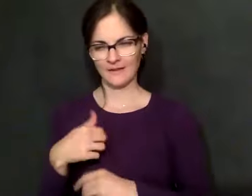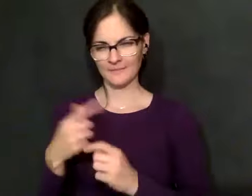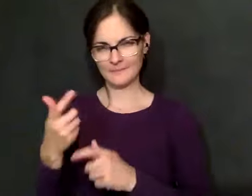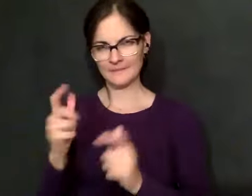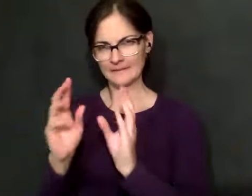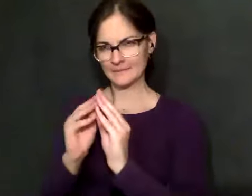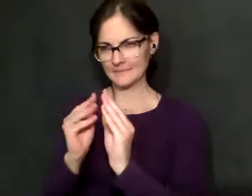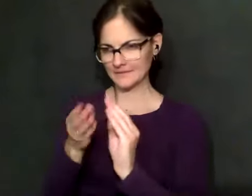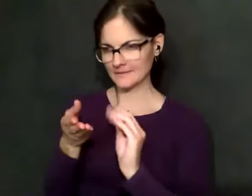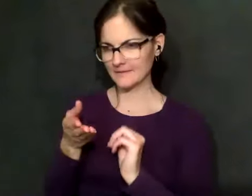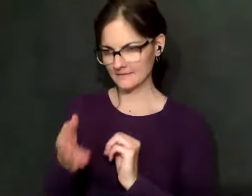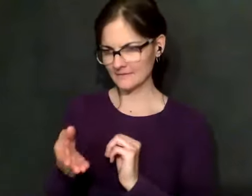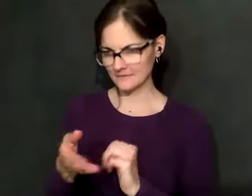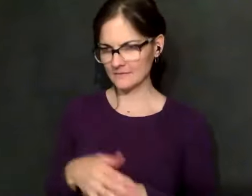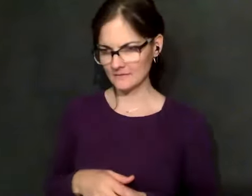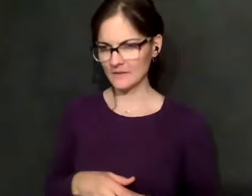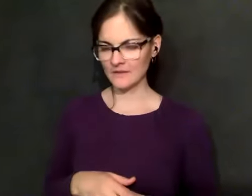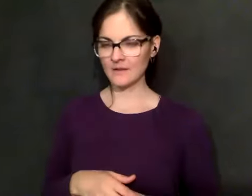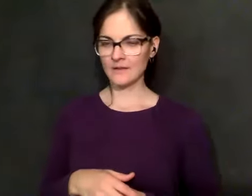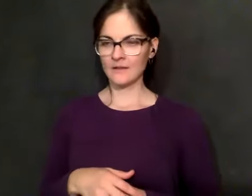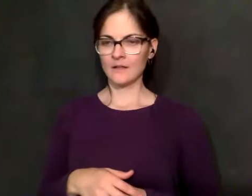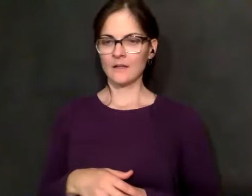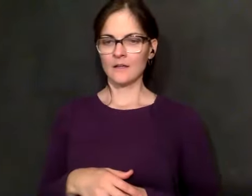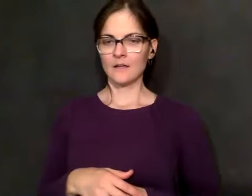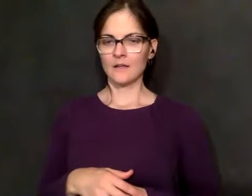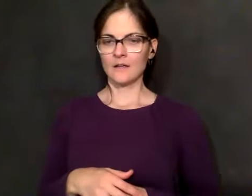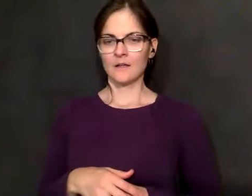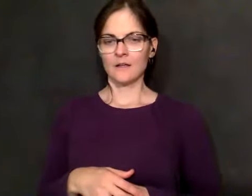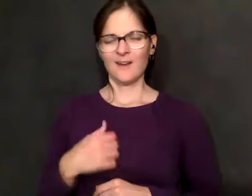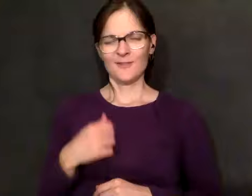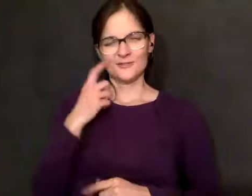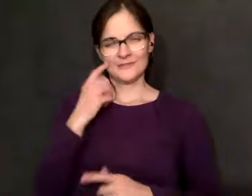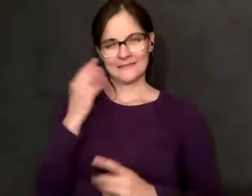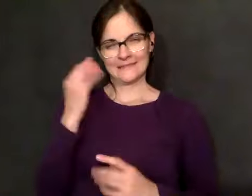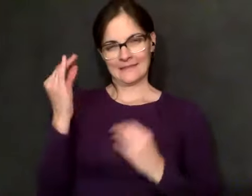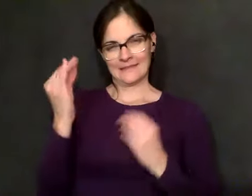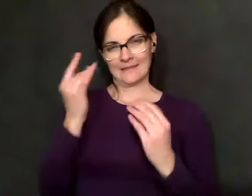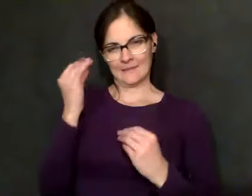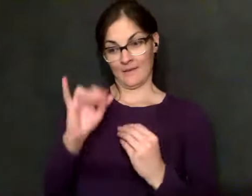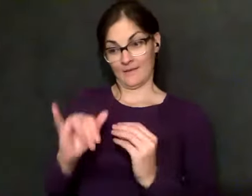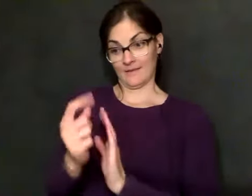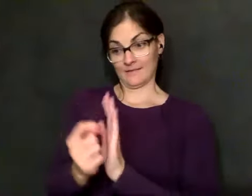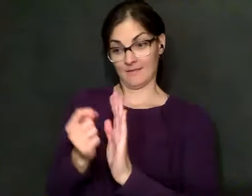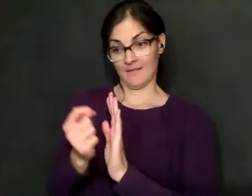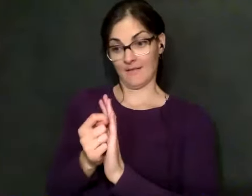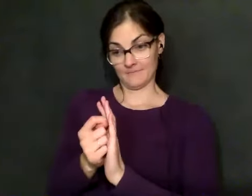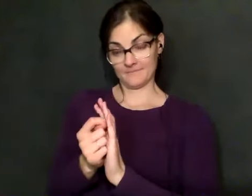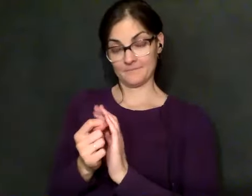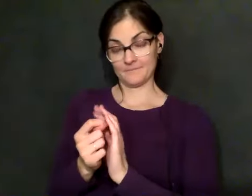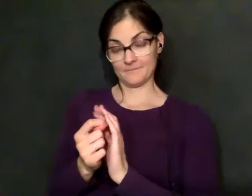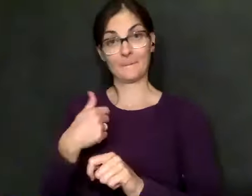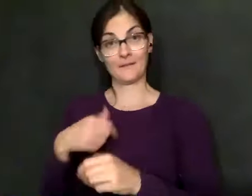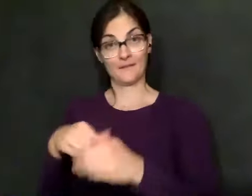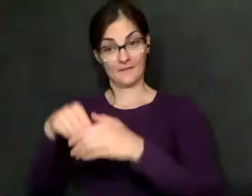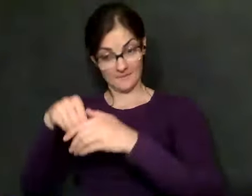the IAGSM meeting there. And I was reflecting then that when I started,